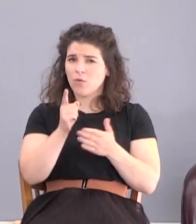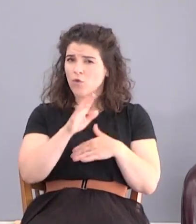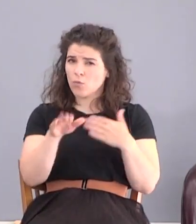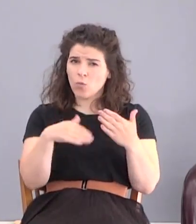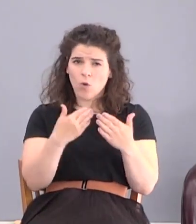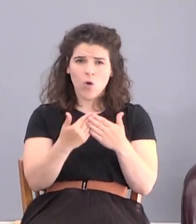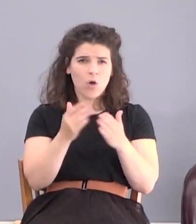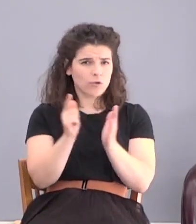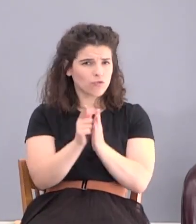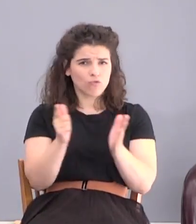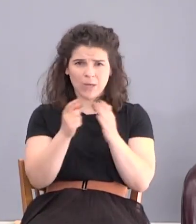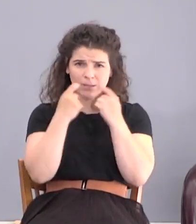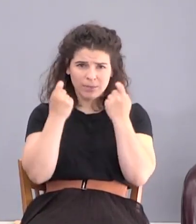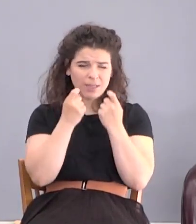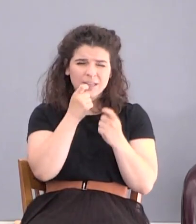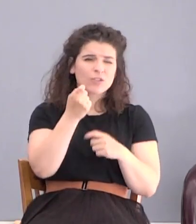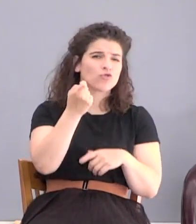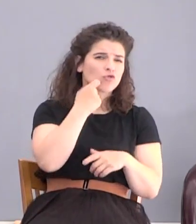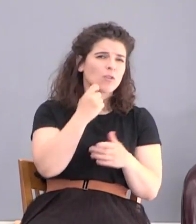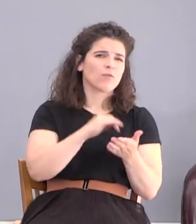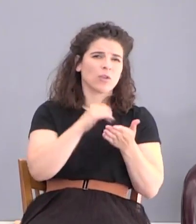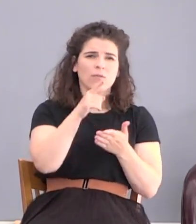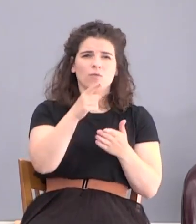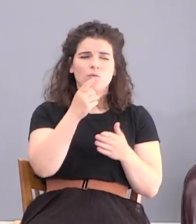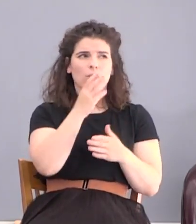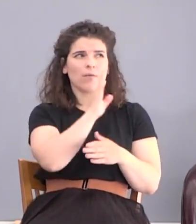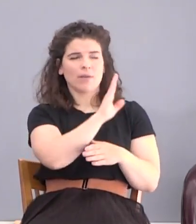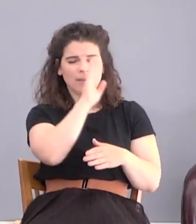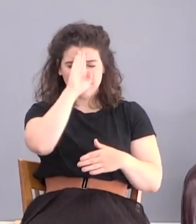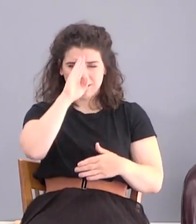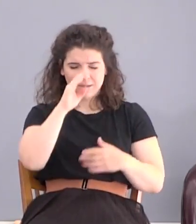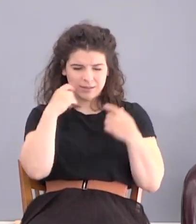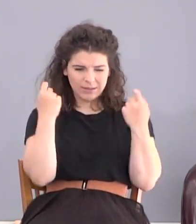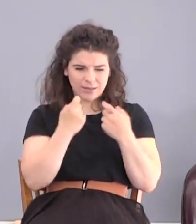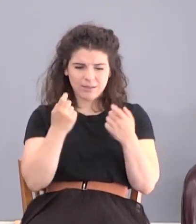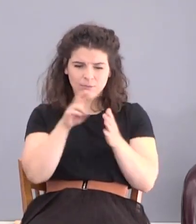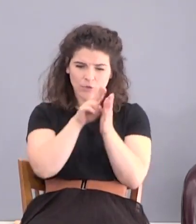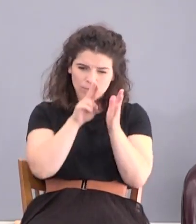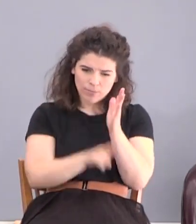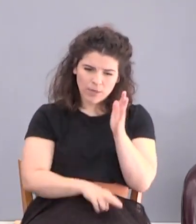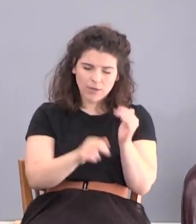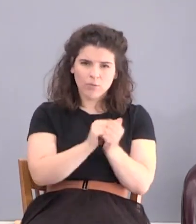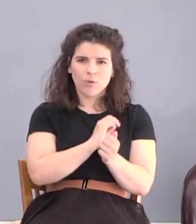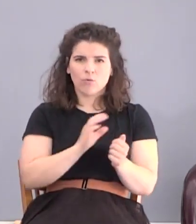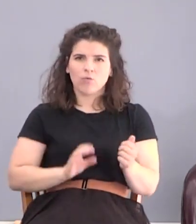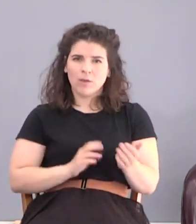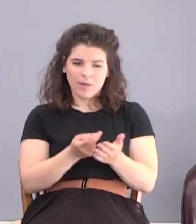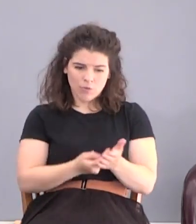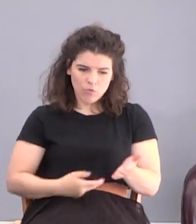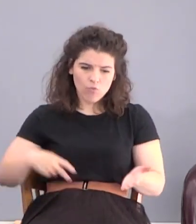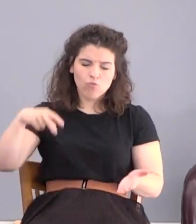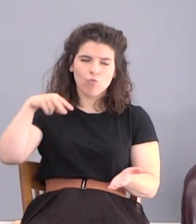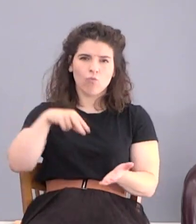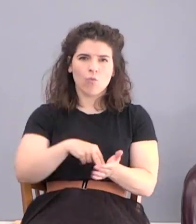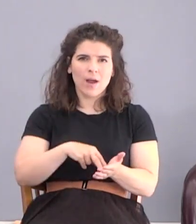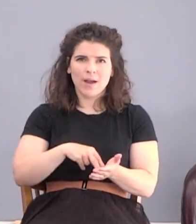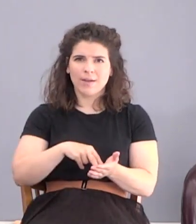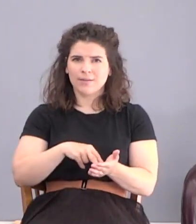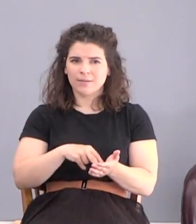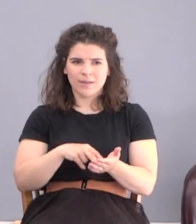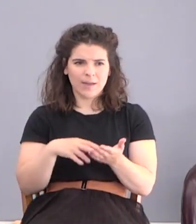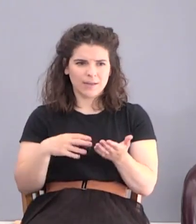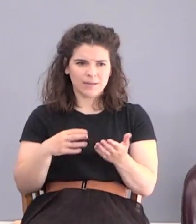just forgive you of your sins, but you were buried with Christ, and you were raised as proof,